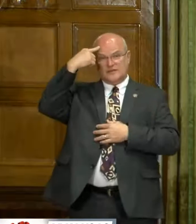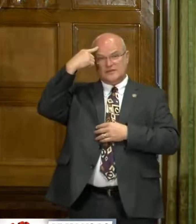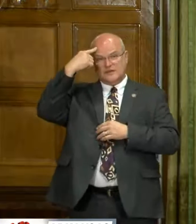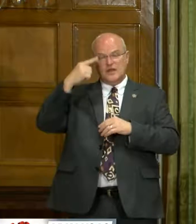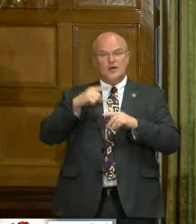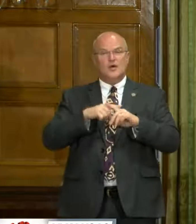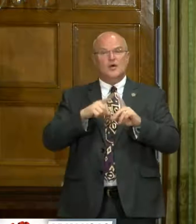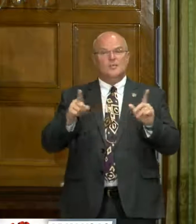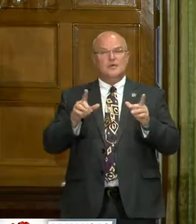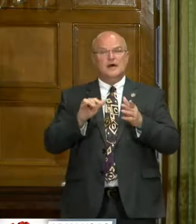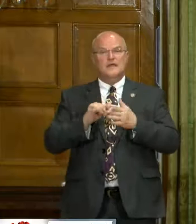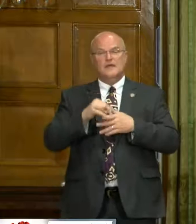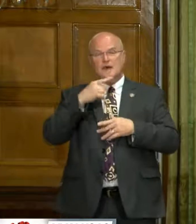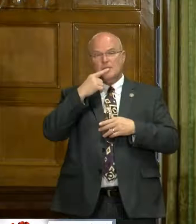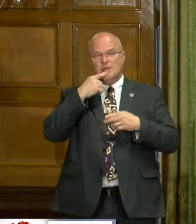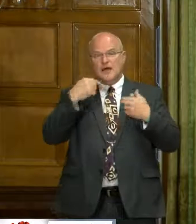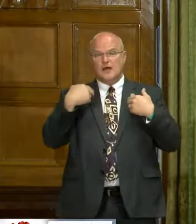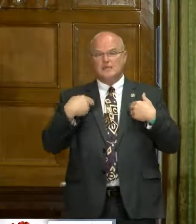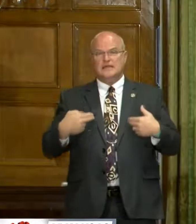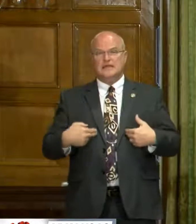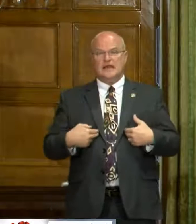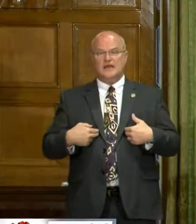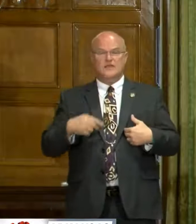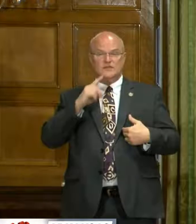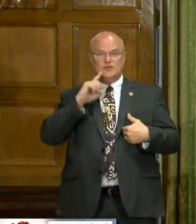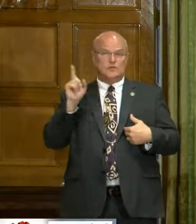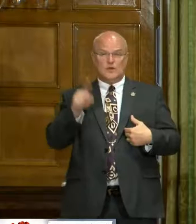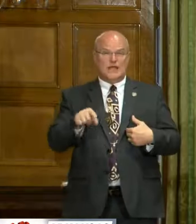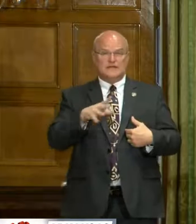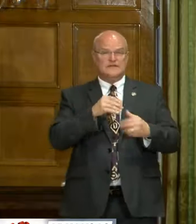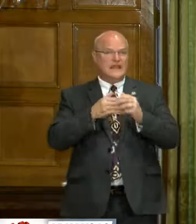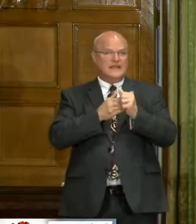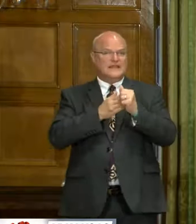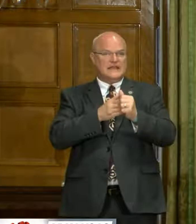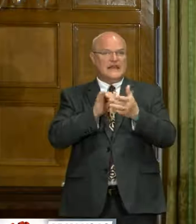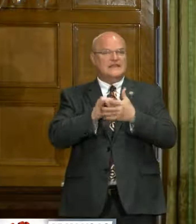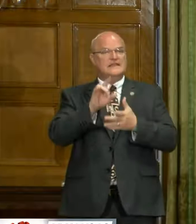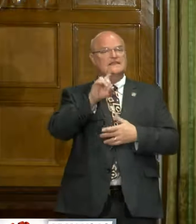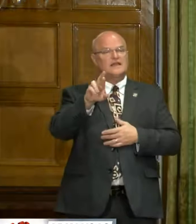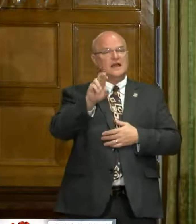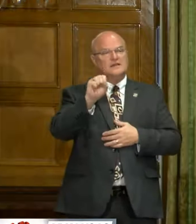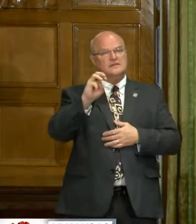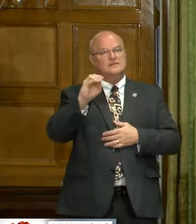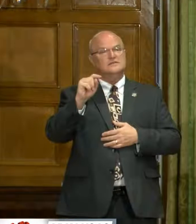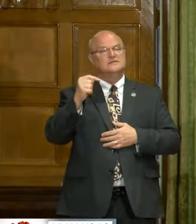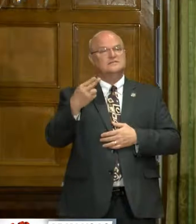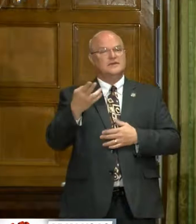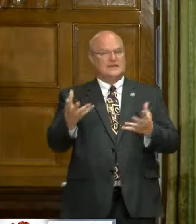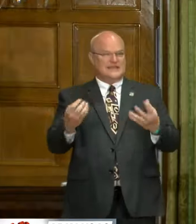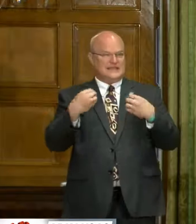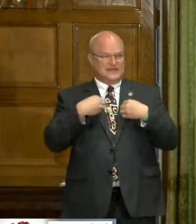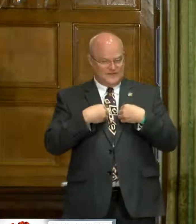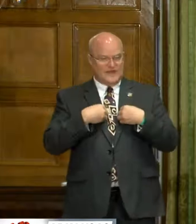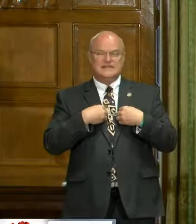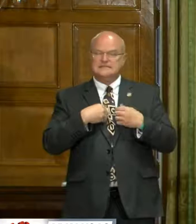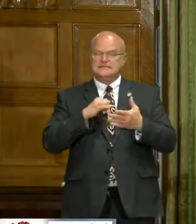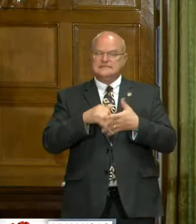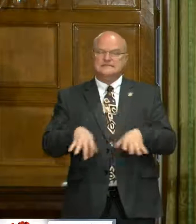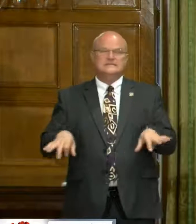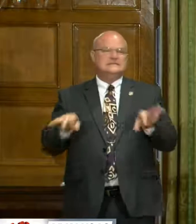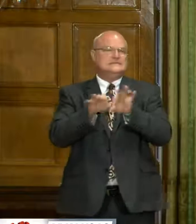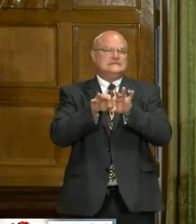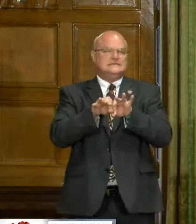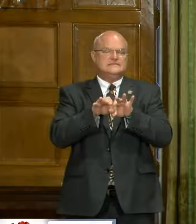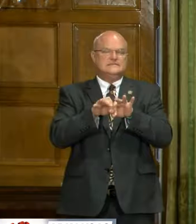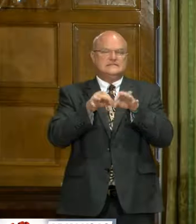but the public health directives and guidance that Dr. Smith provide are essential